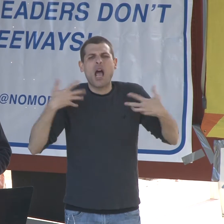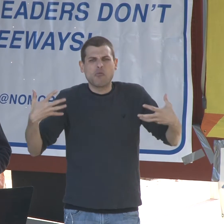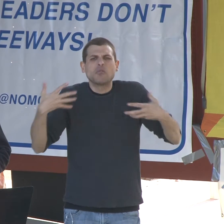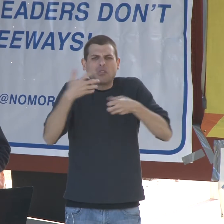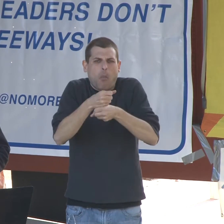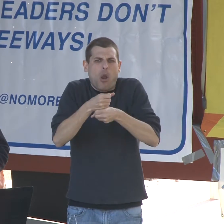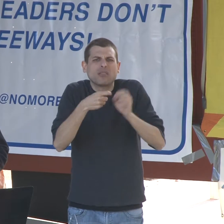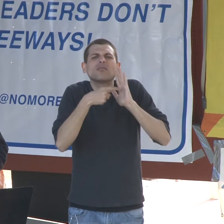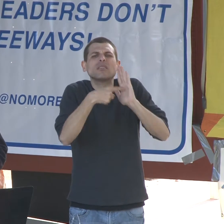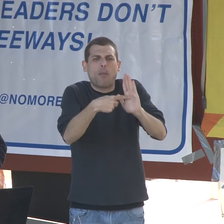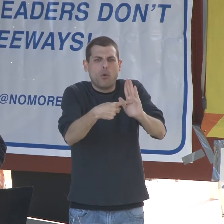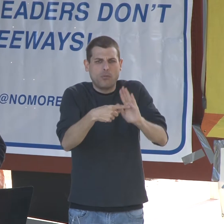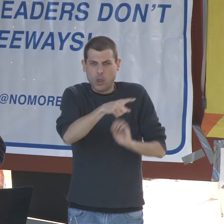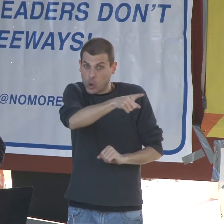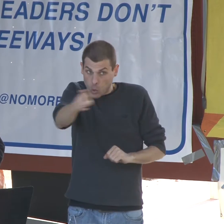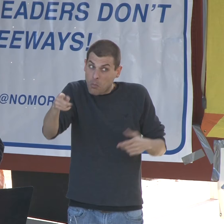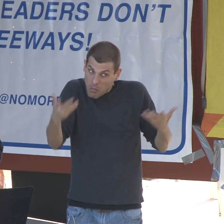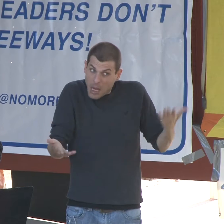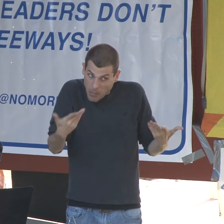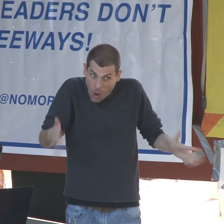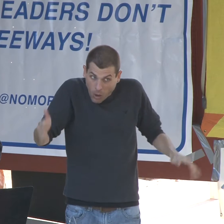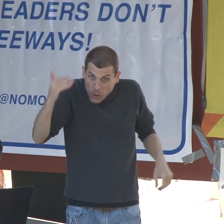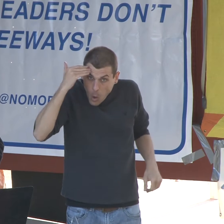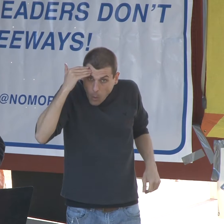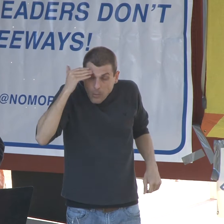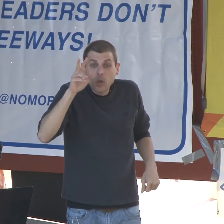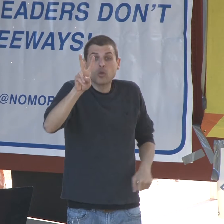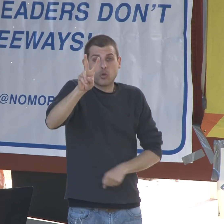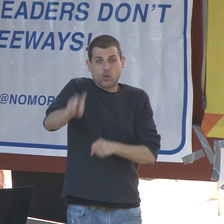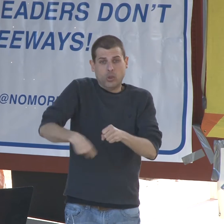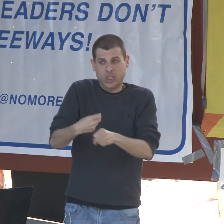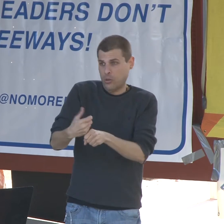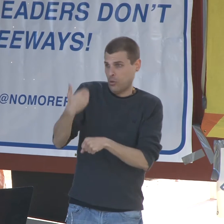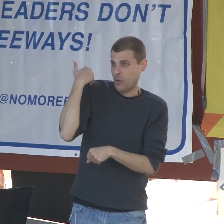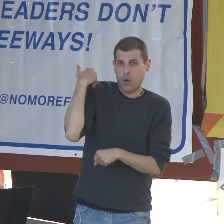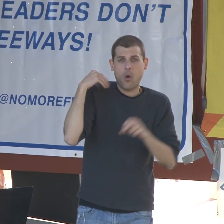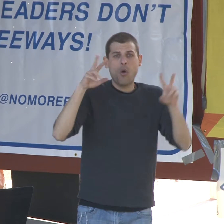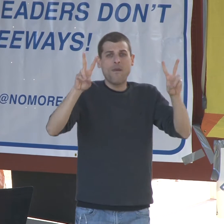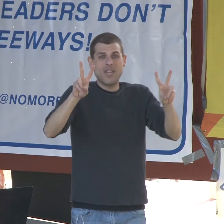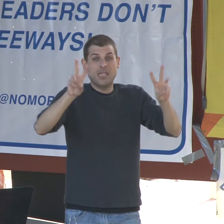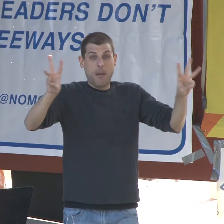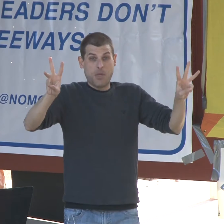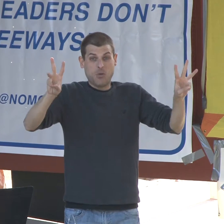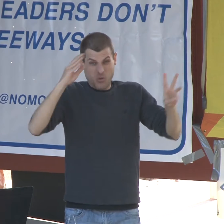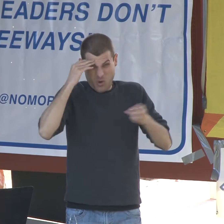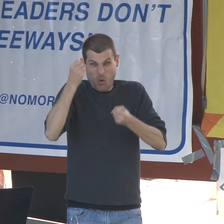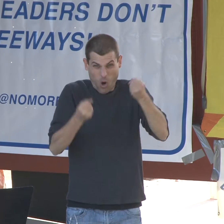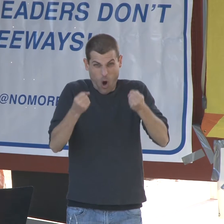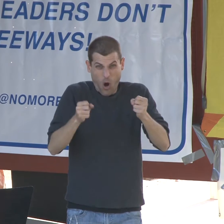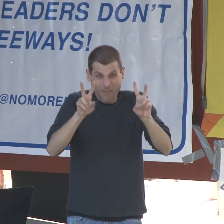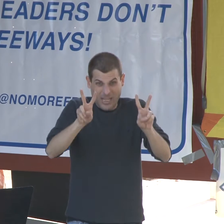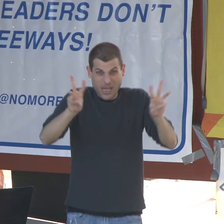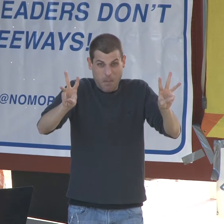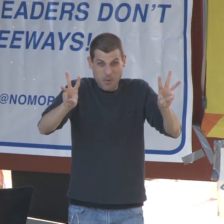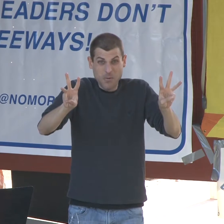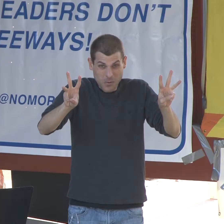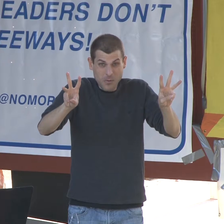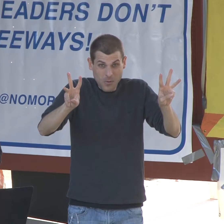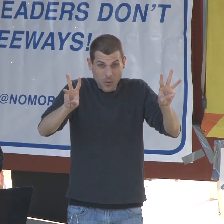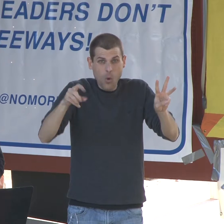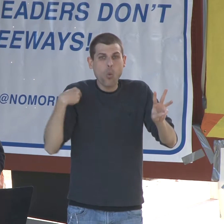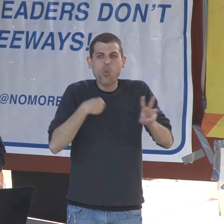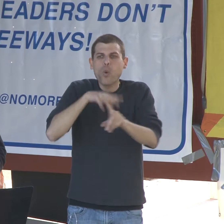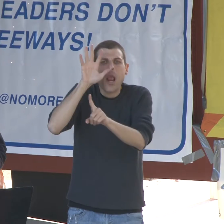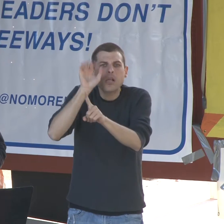that I think you all know about. About 2 years ago, Volkswagen and a number of other manufacturers were